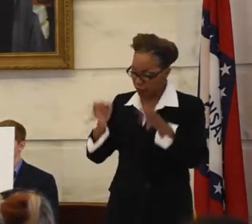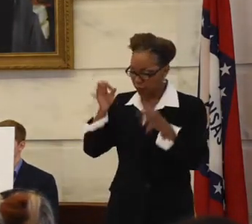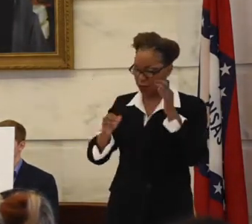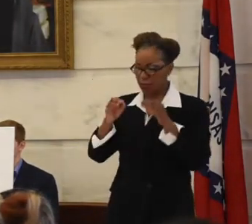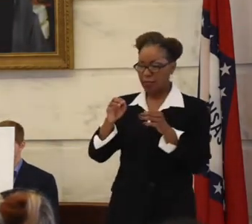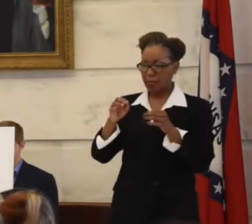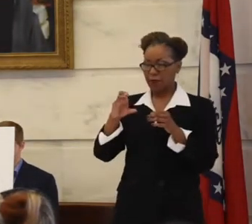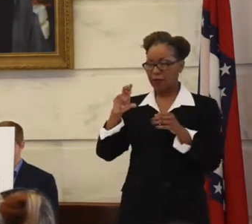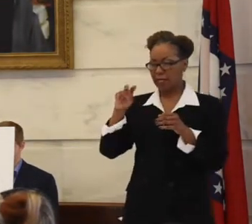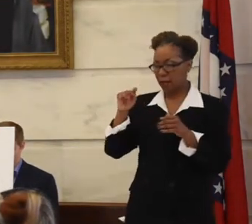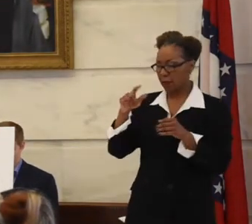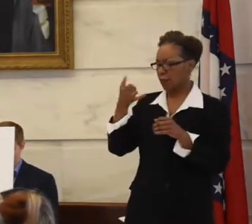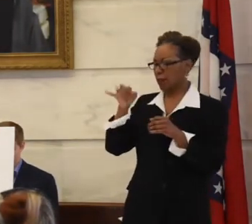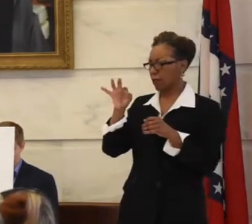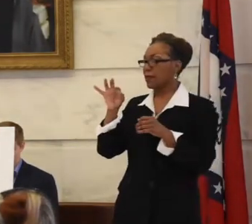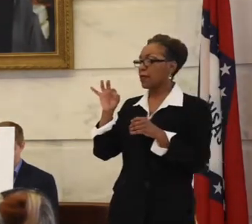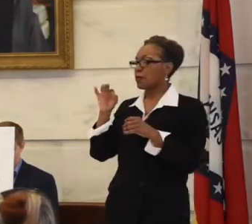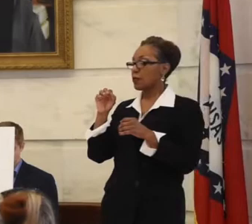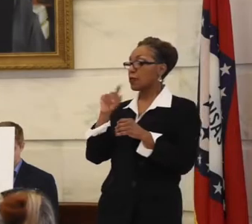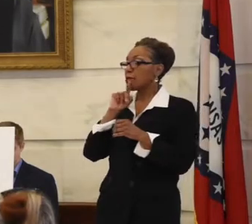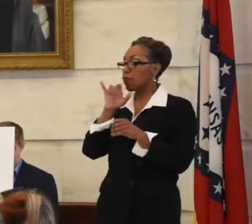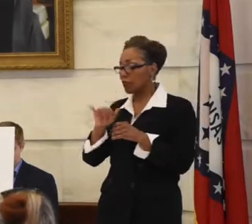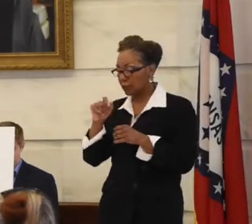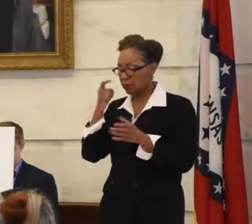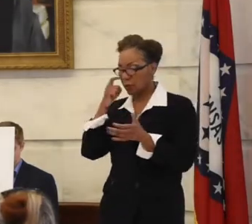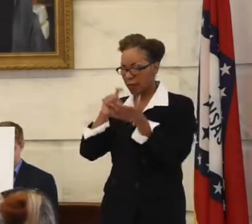of Pulaski officially recognizes